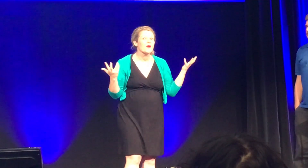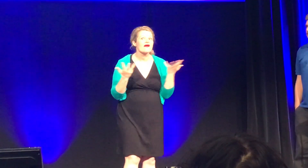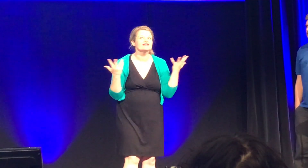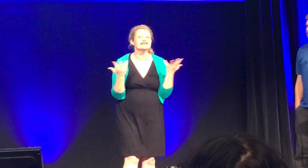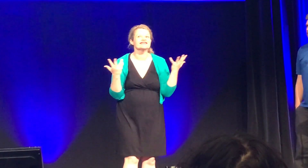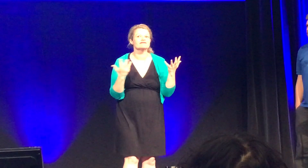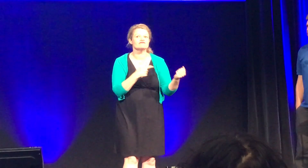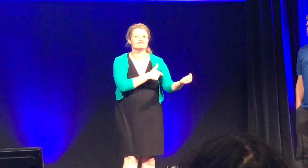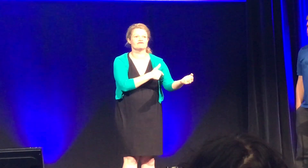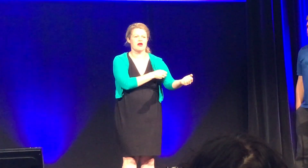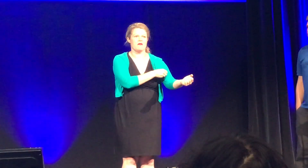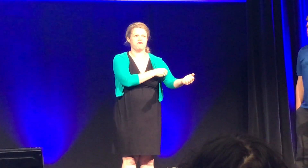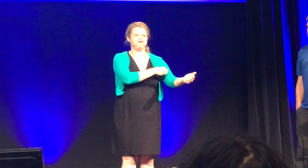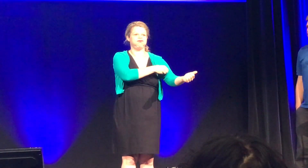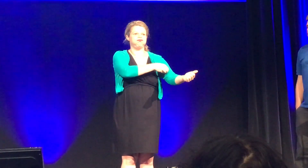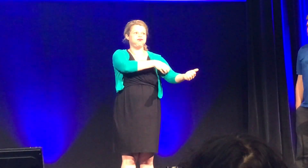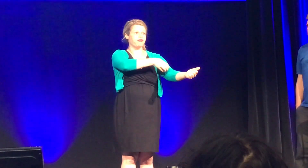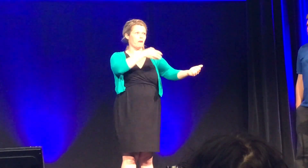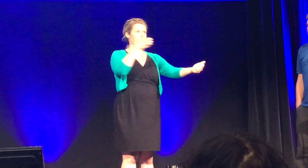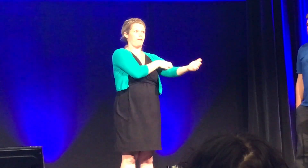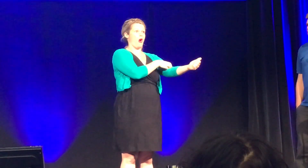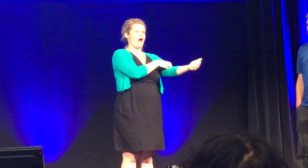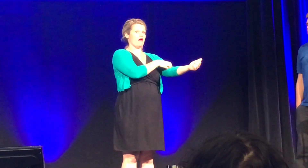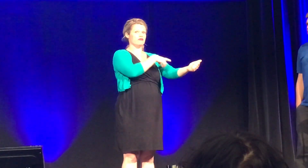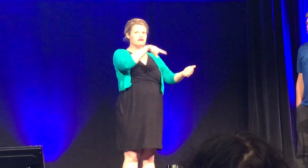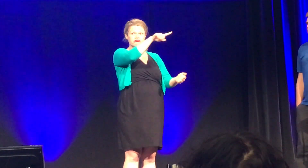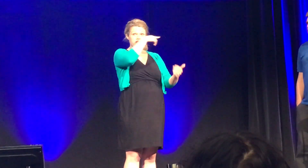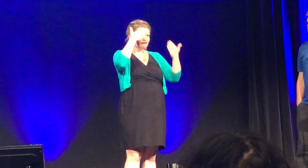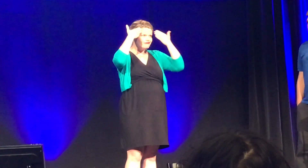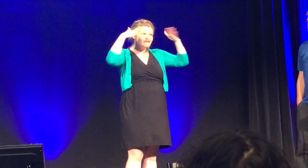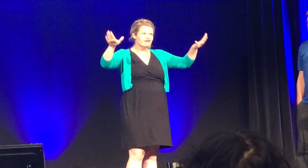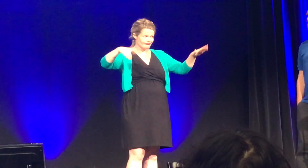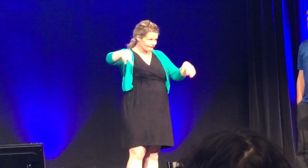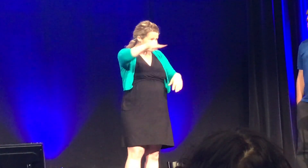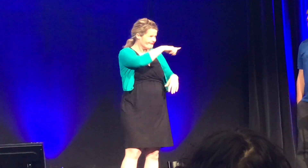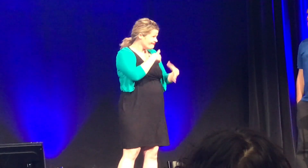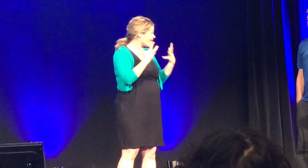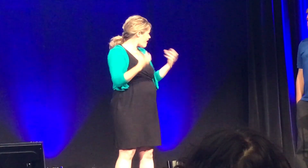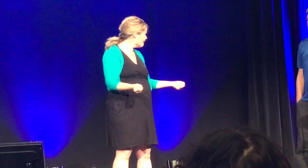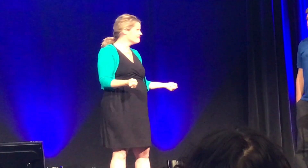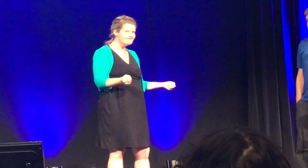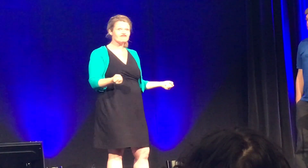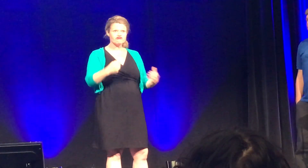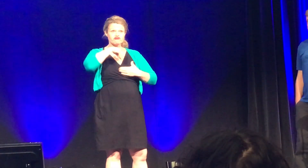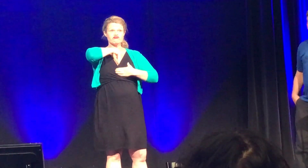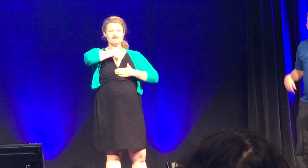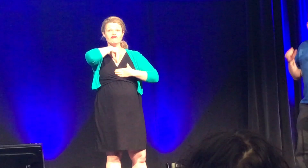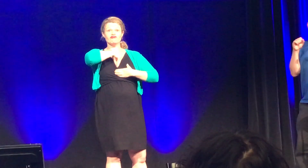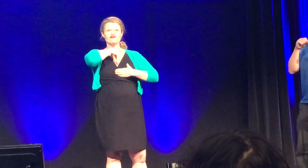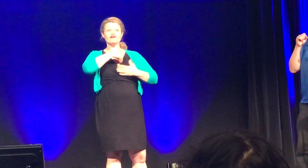are accessible to all children. Because ultimately what we want to do is empower deaf